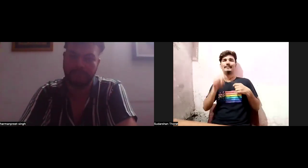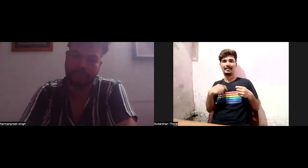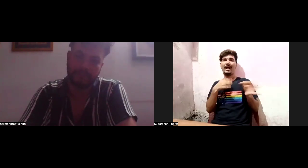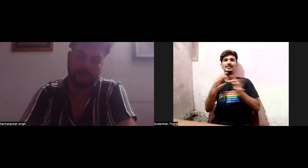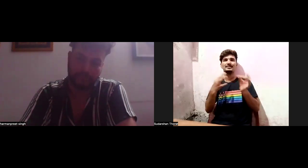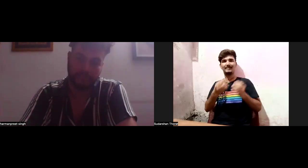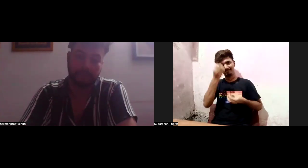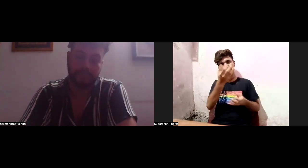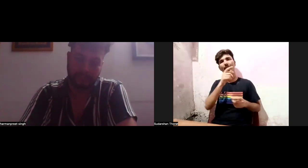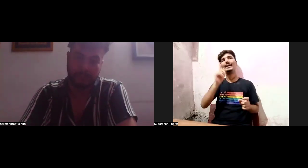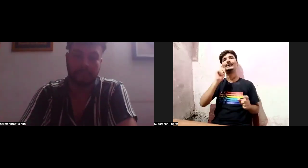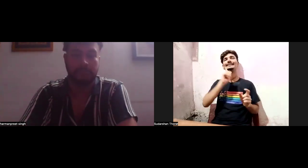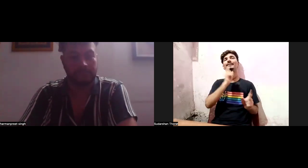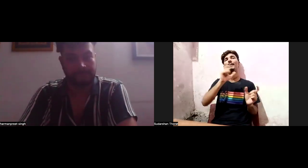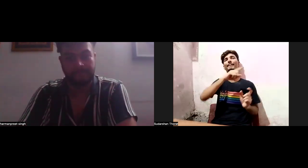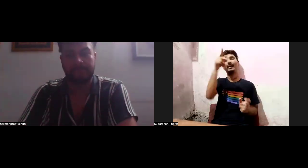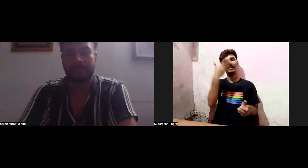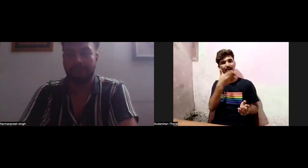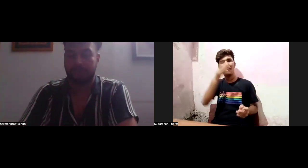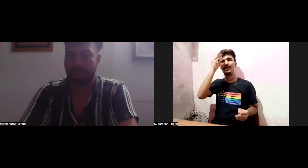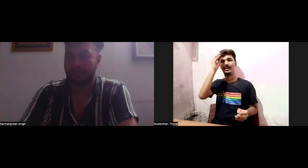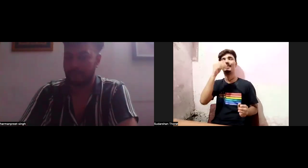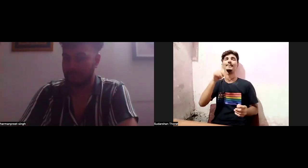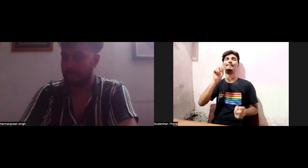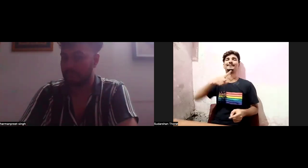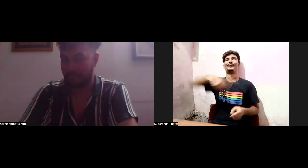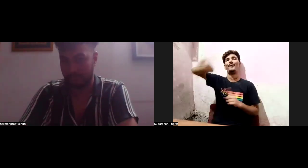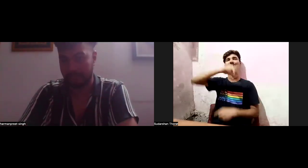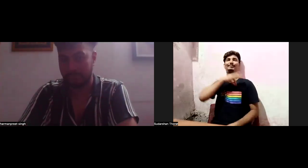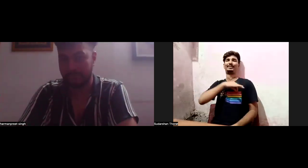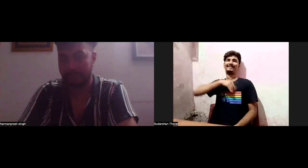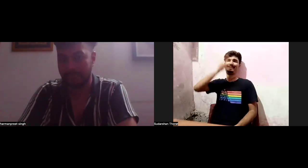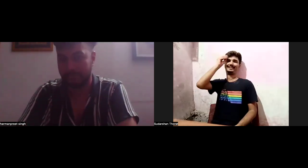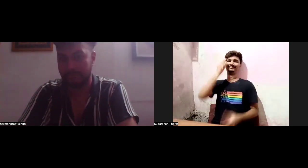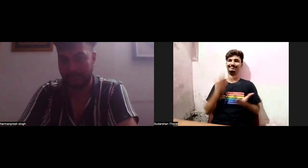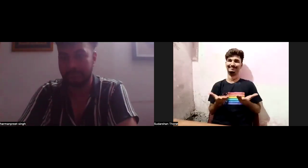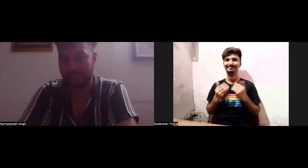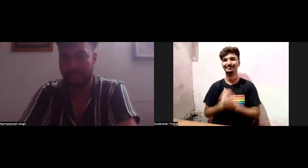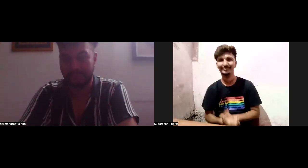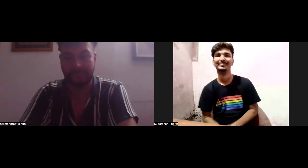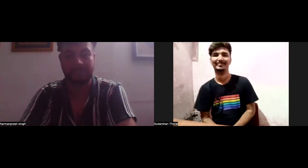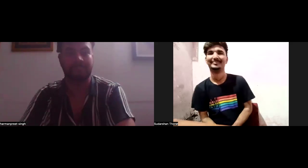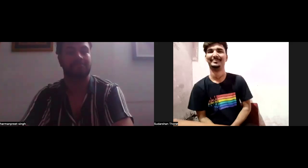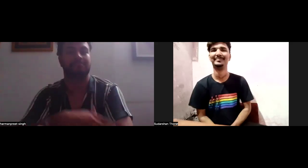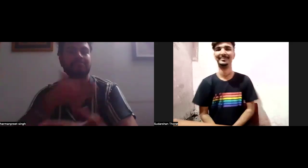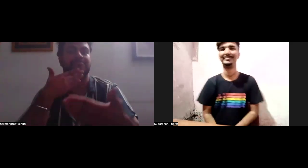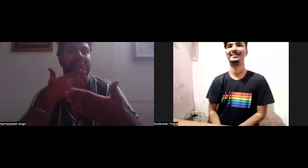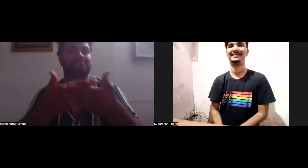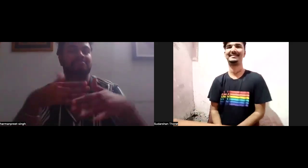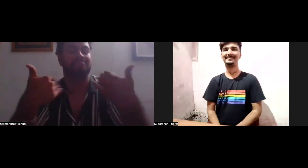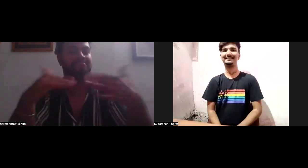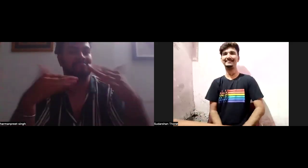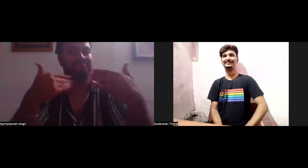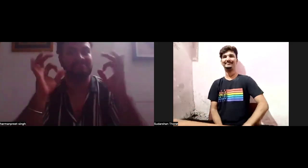from that background. They don't realize what questions they are asking, but it's moreover important to make them understand and clarifies